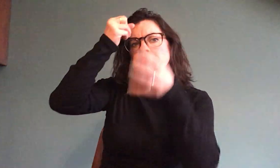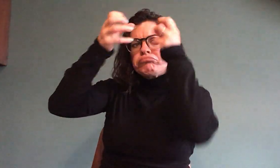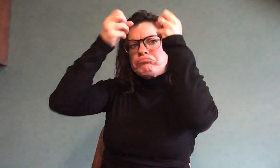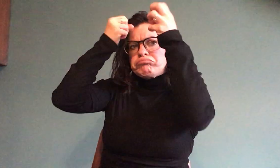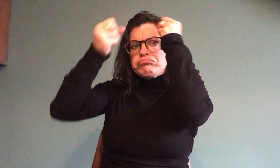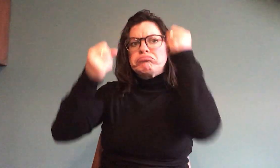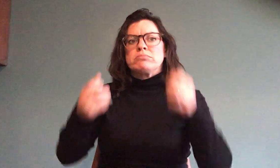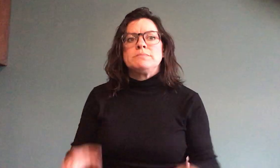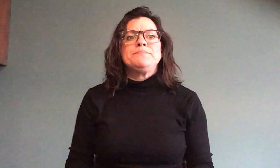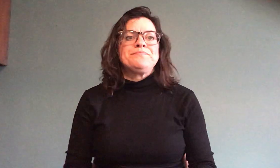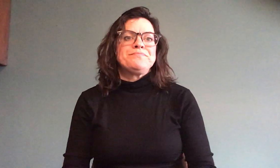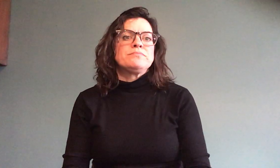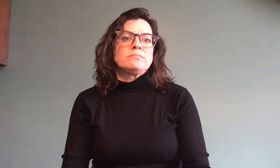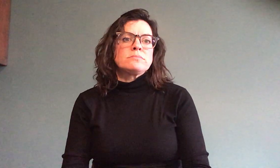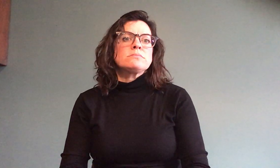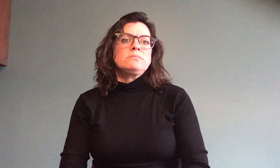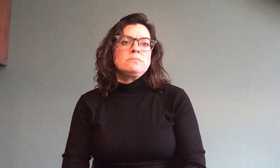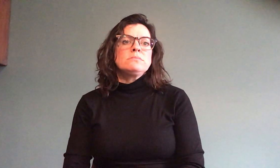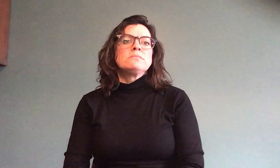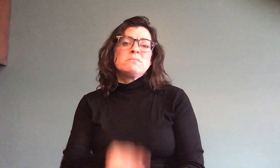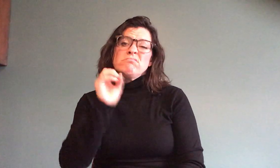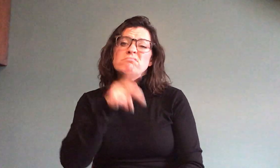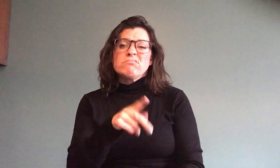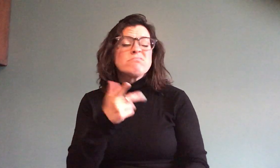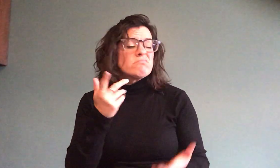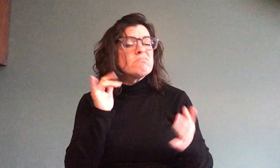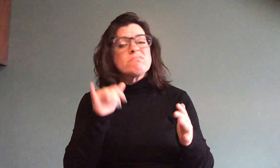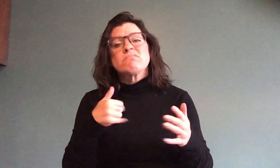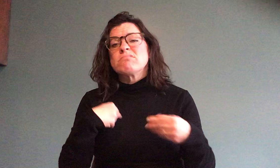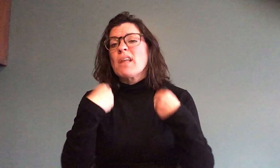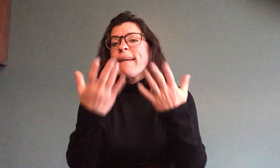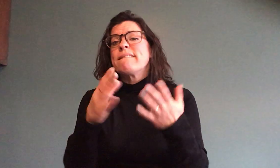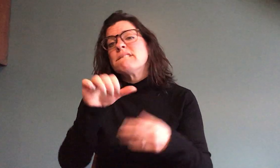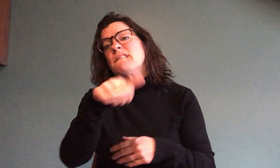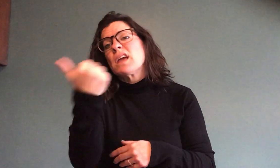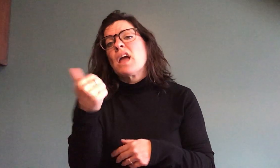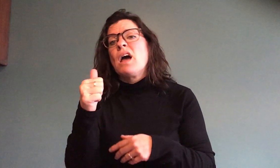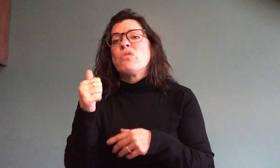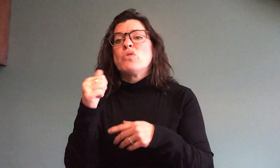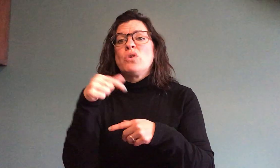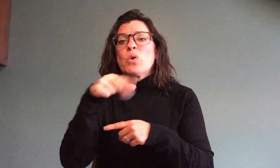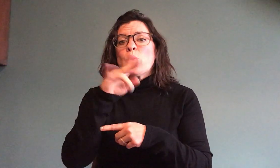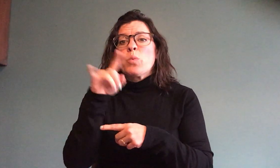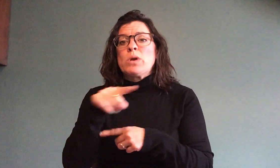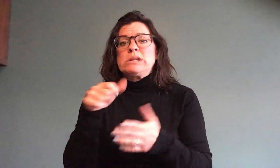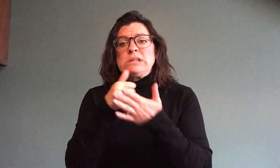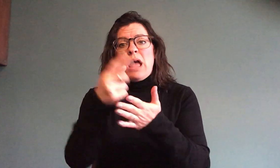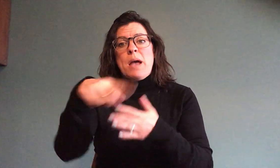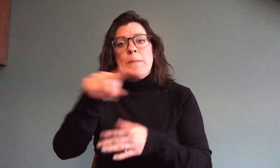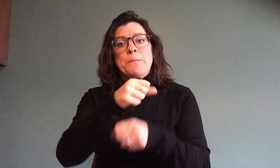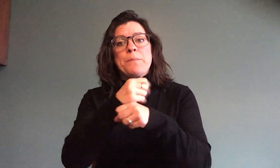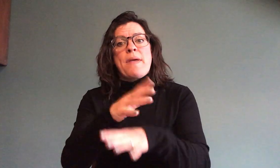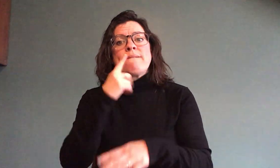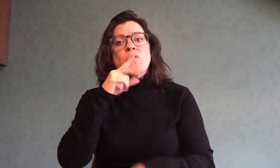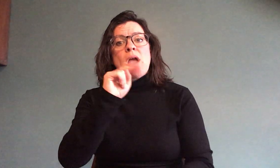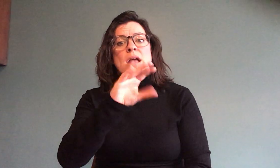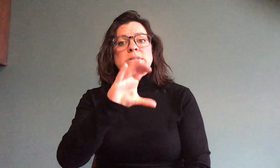this NCCER test, okay? And we're just about halfway through the chapter,